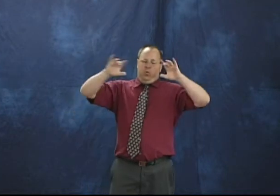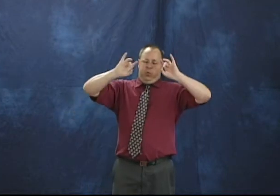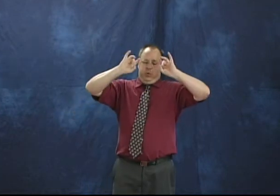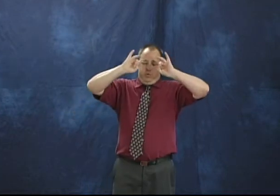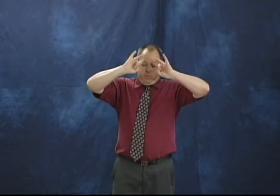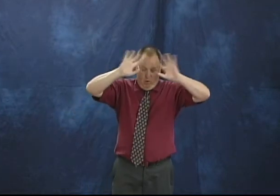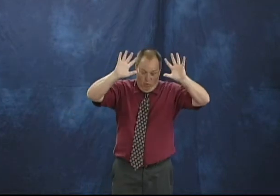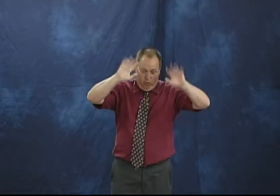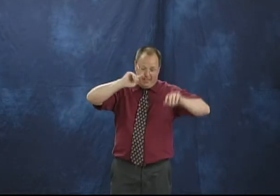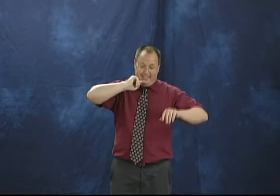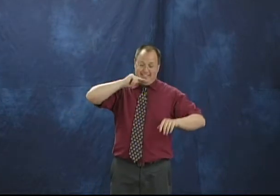verse 5,